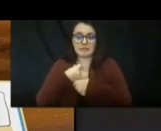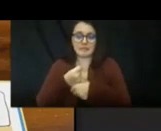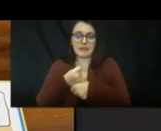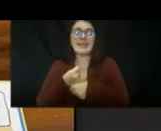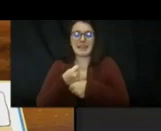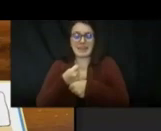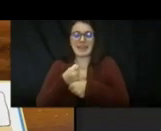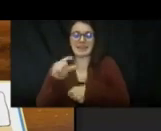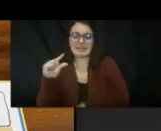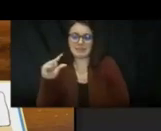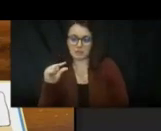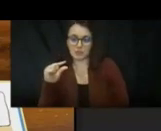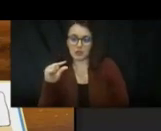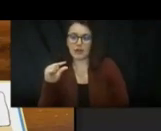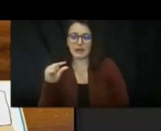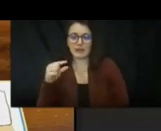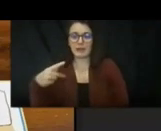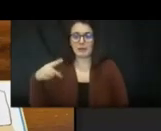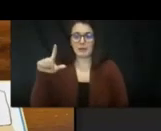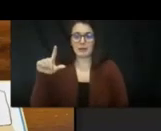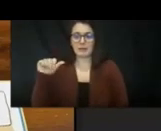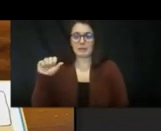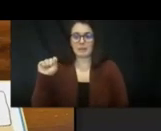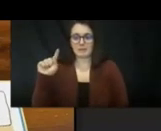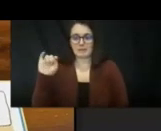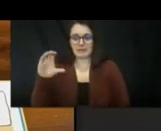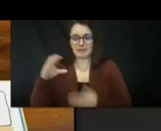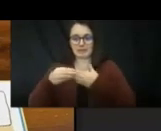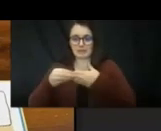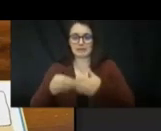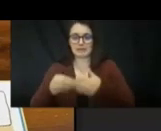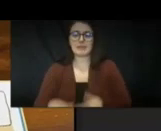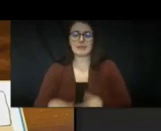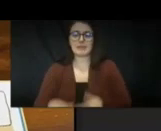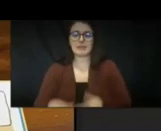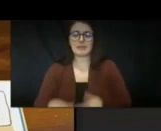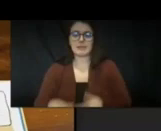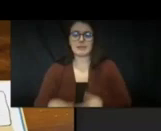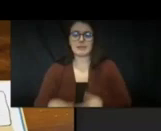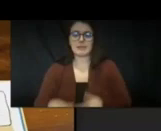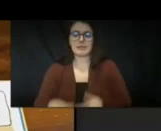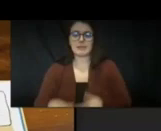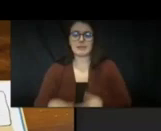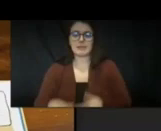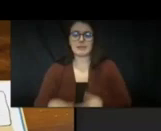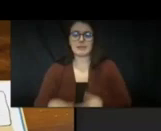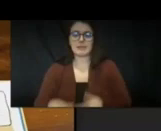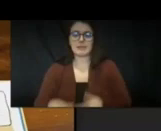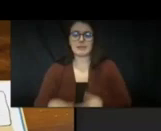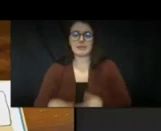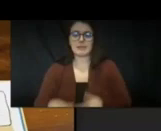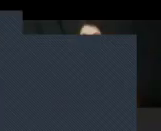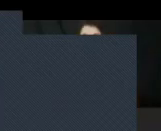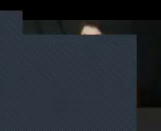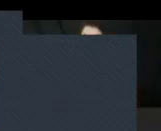like that name, nurdle. 5. Produce. The nurdles are heated and molded to make products we